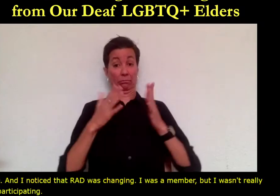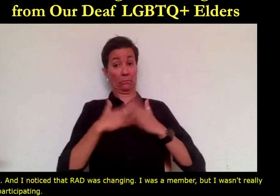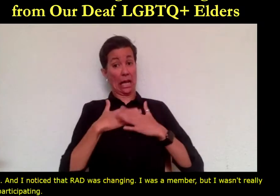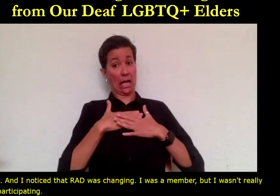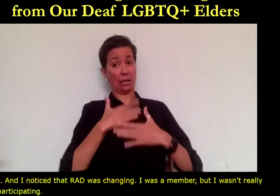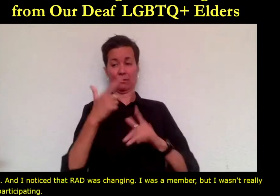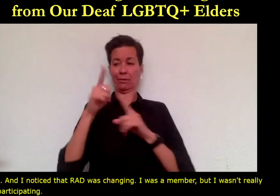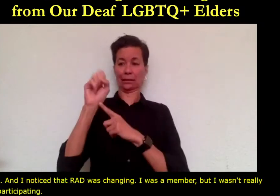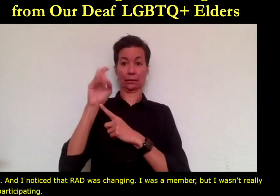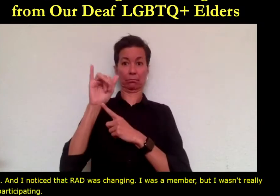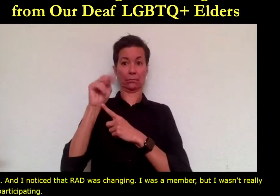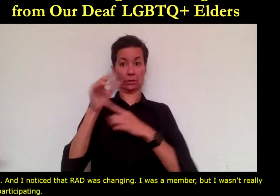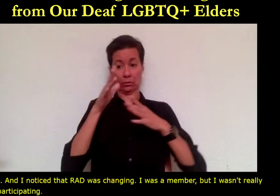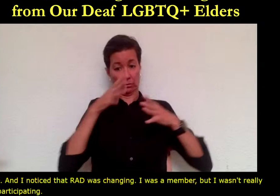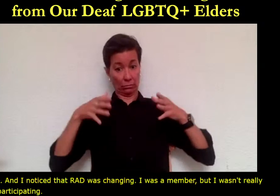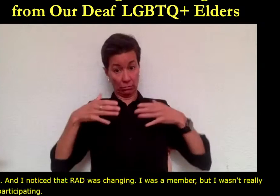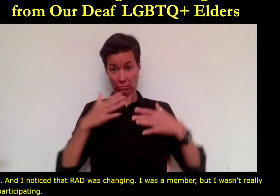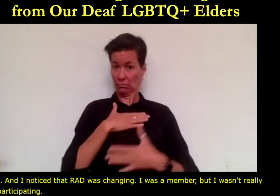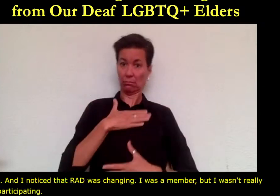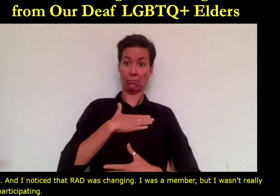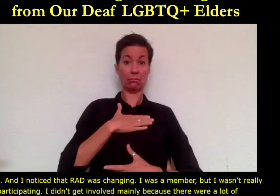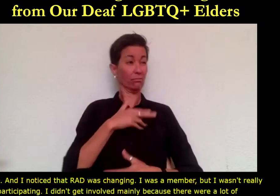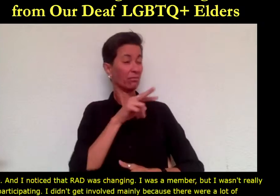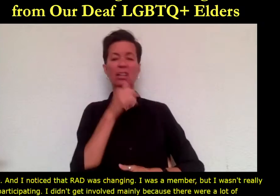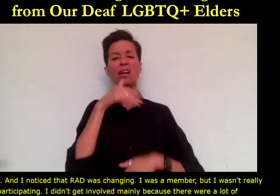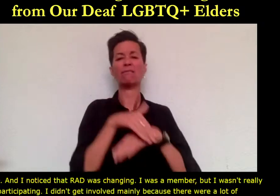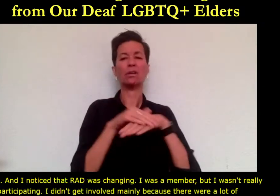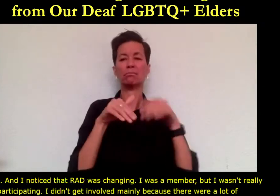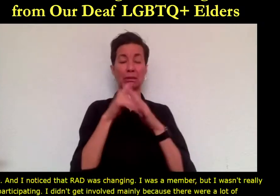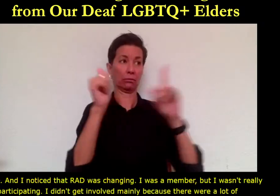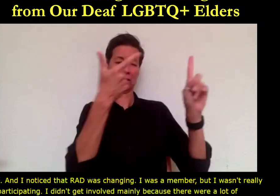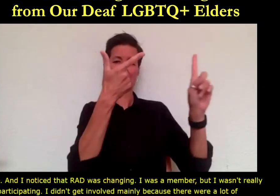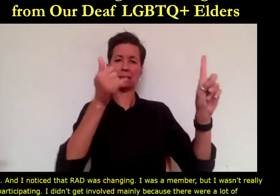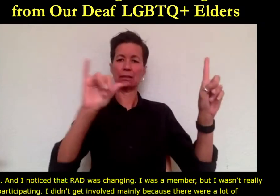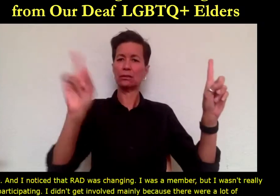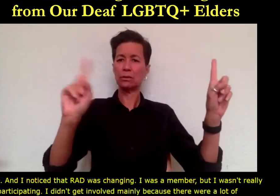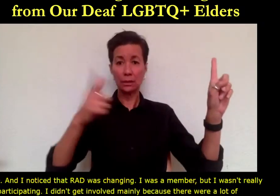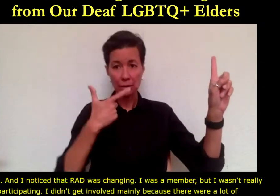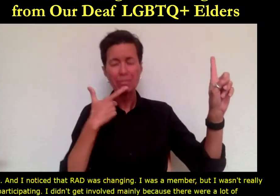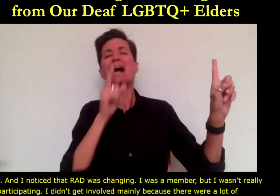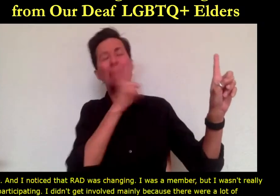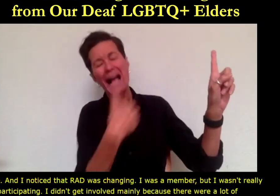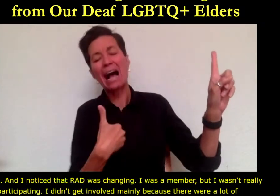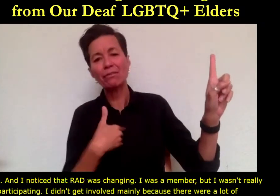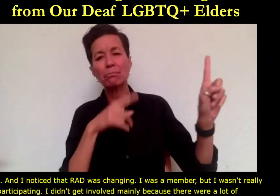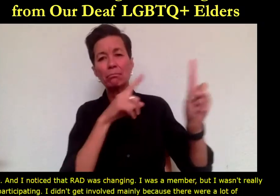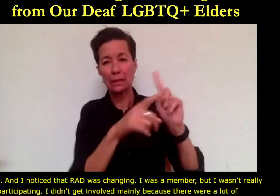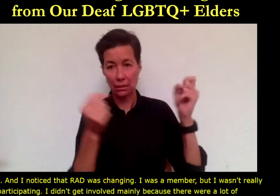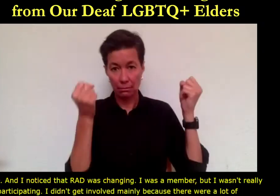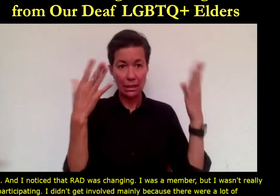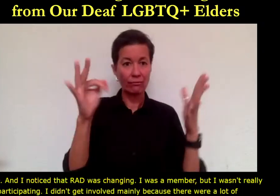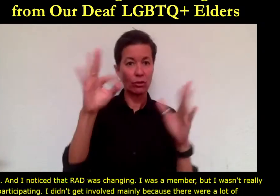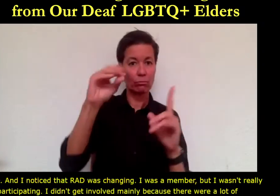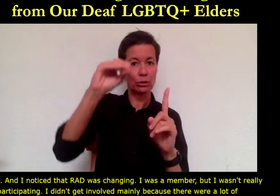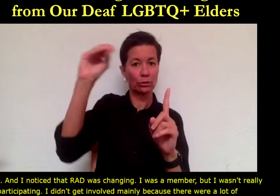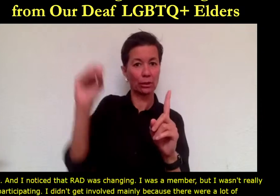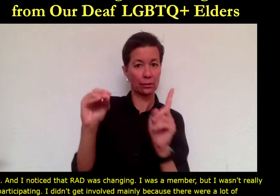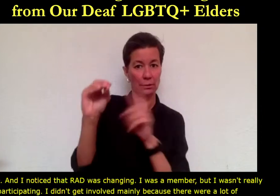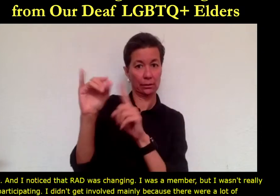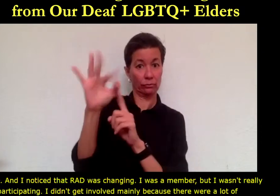since then but for me you know with me being a lesbian um i didn't feel comfortable because they did have some